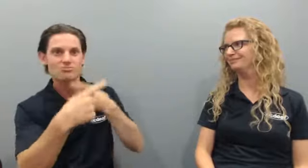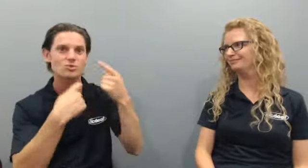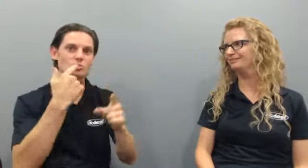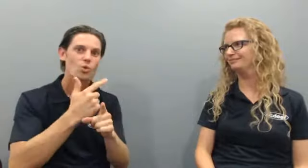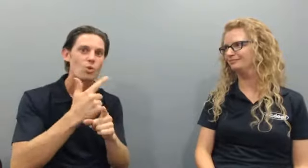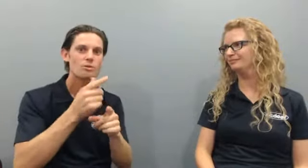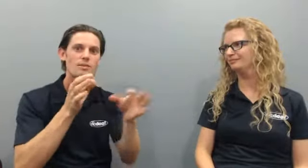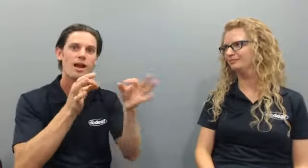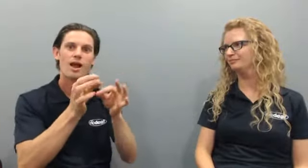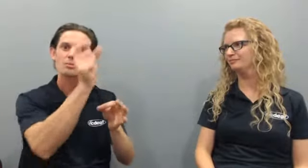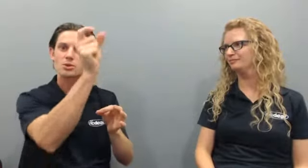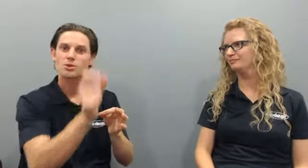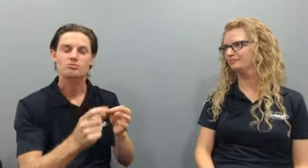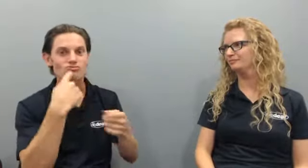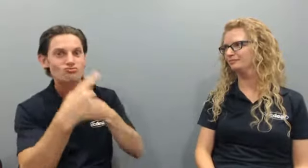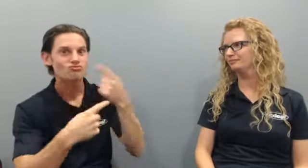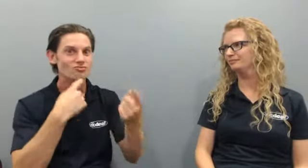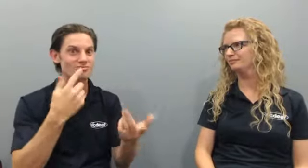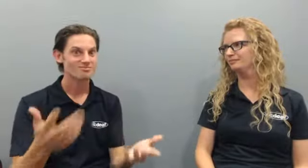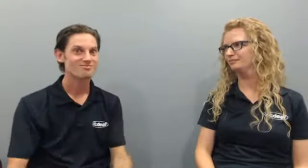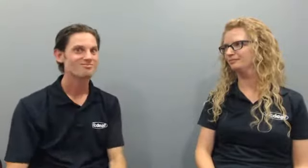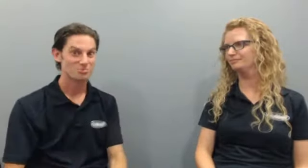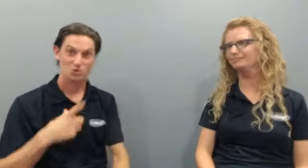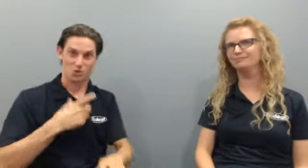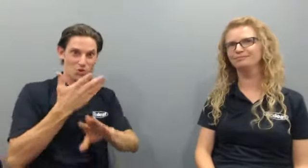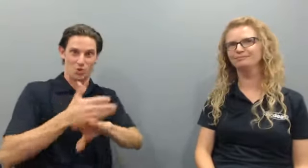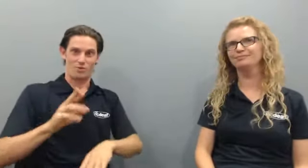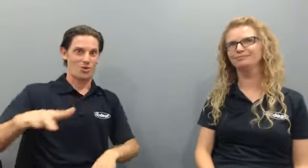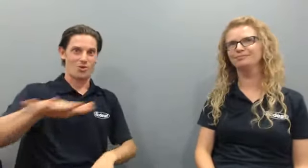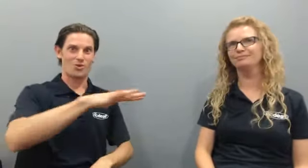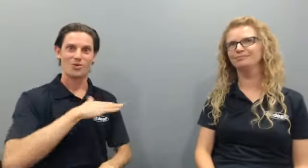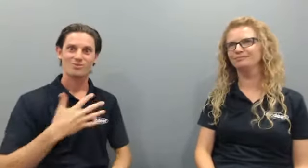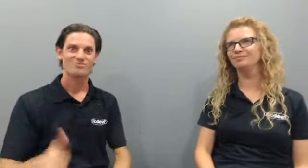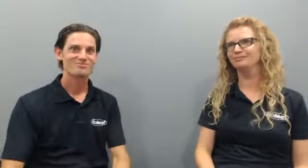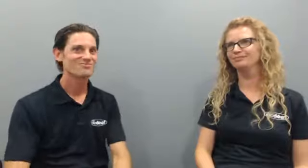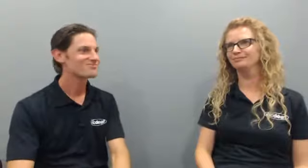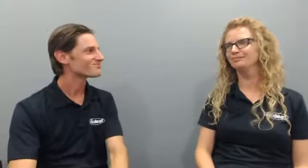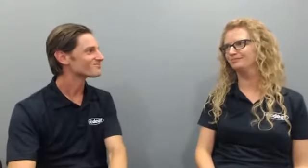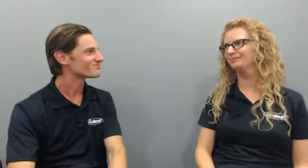have ideas and you may never have thought of them. It's new for everyone.